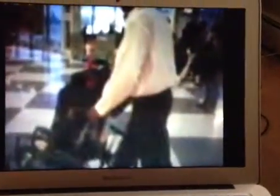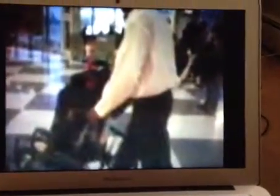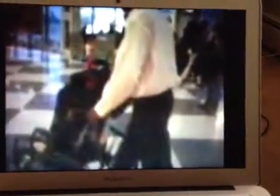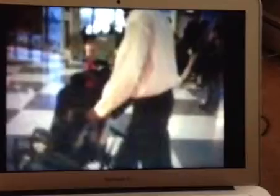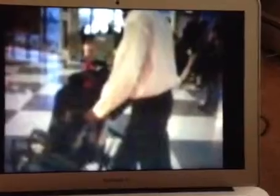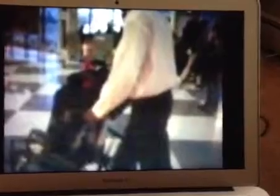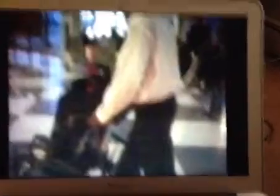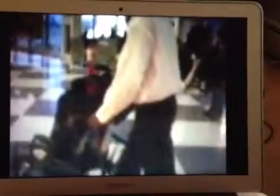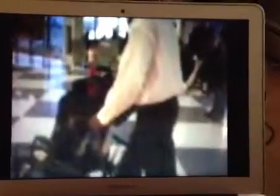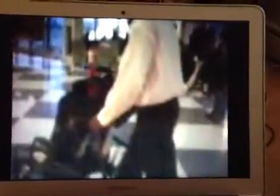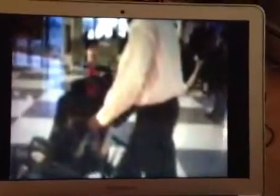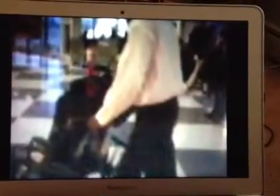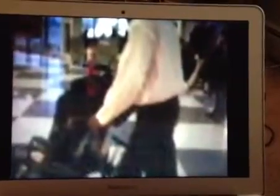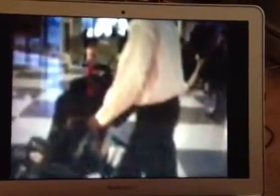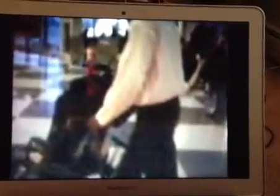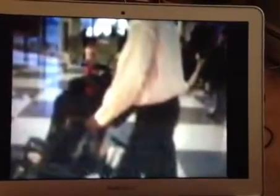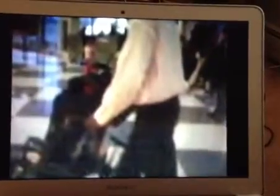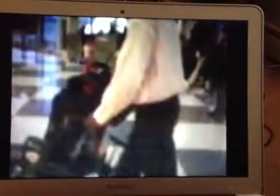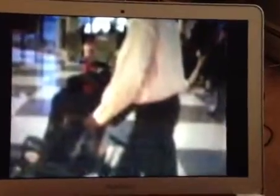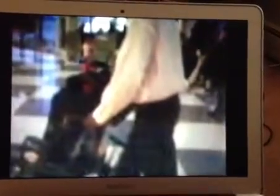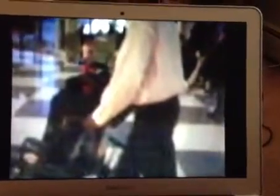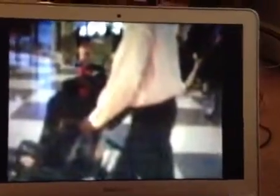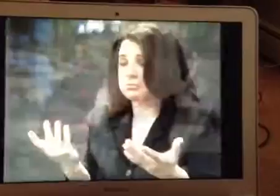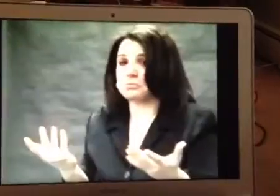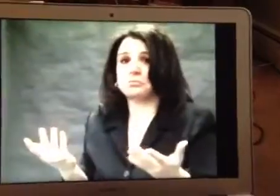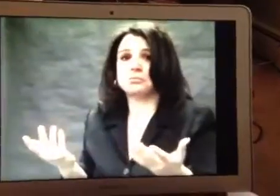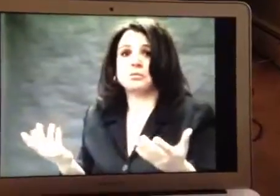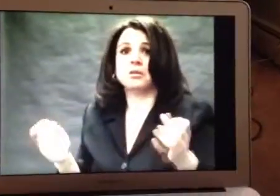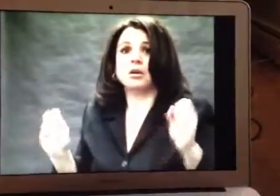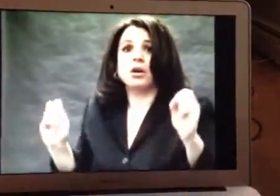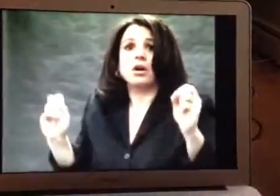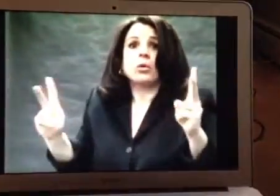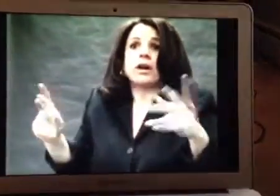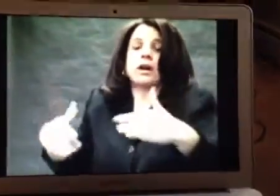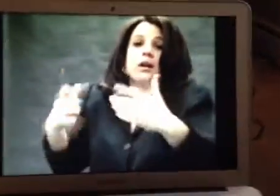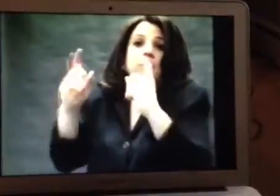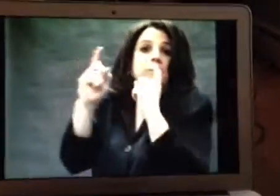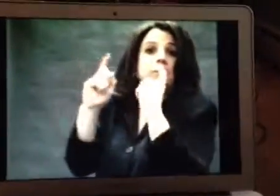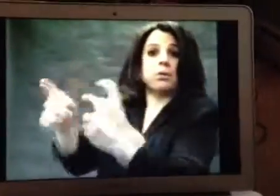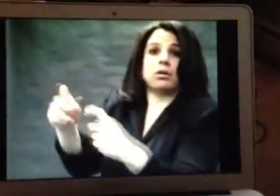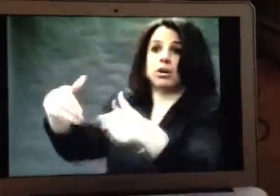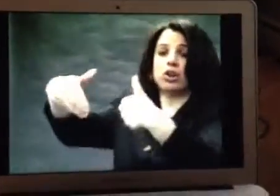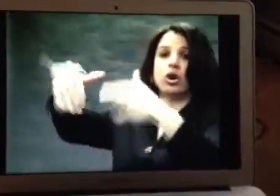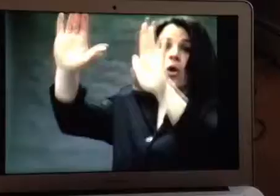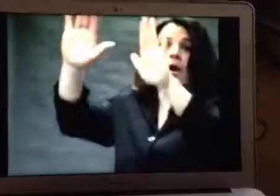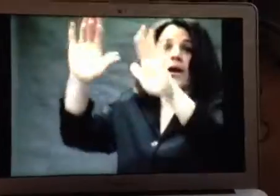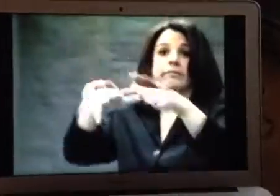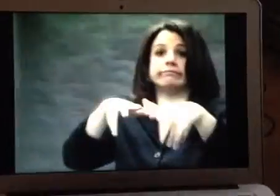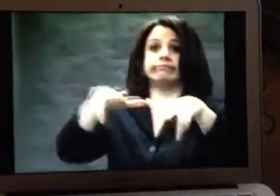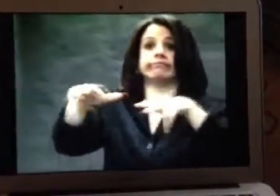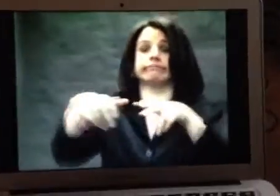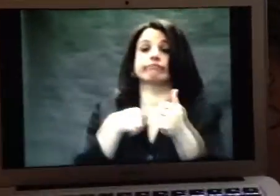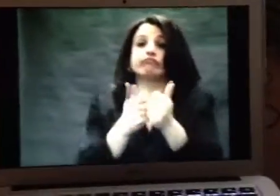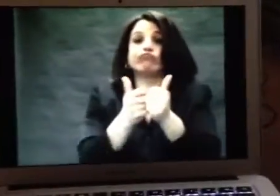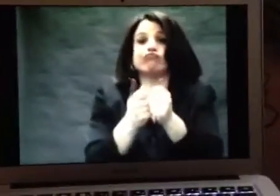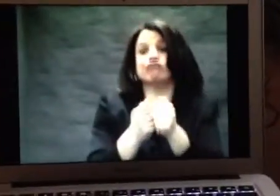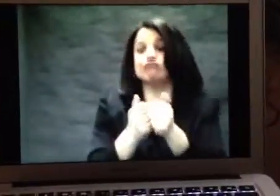Here's a picture of with my bags on the wheelchair with the contractor pushing it. So I was like, "Okay, whatever, go